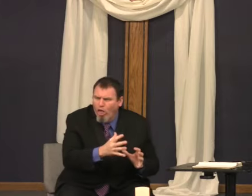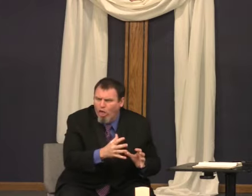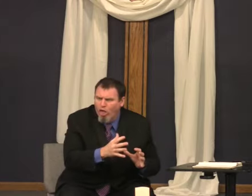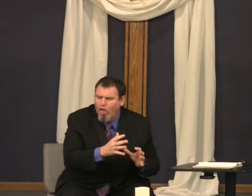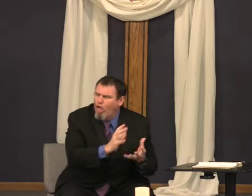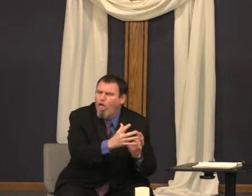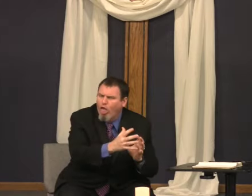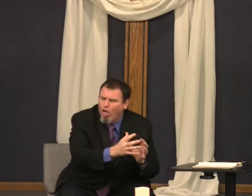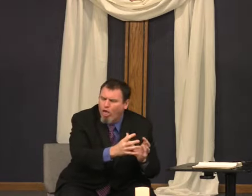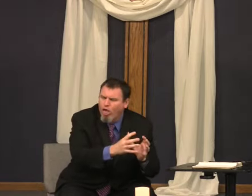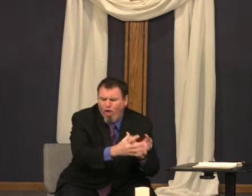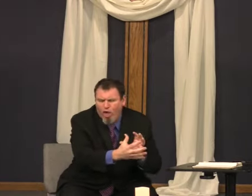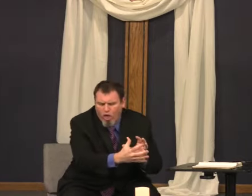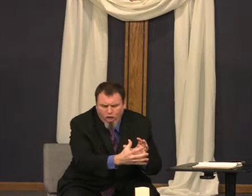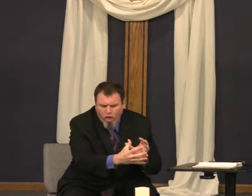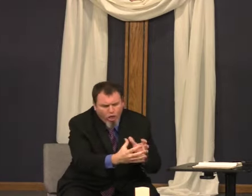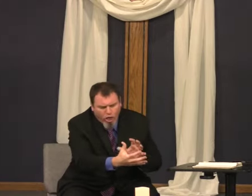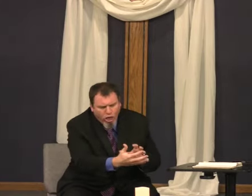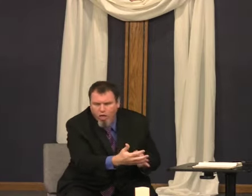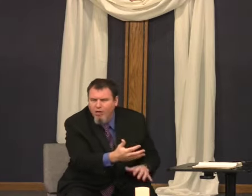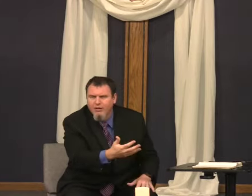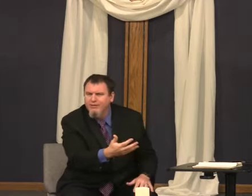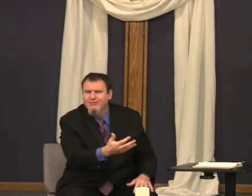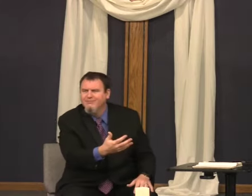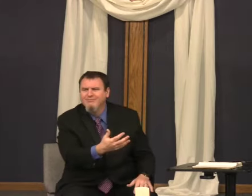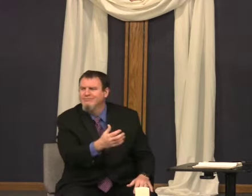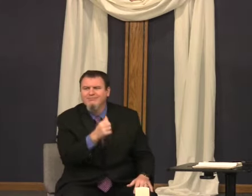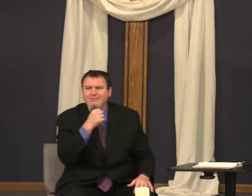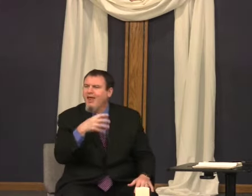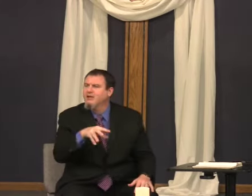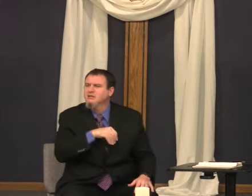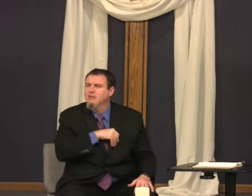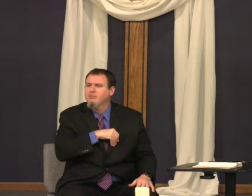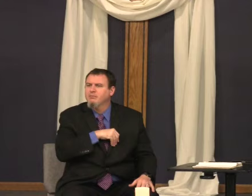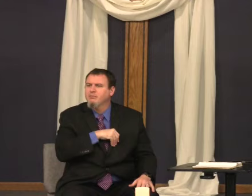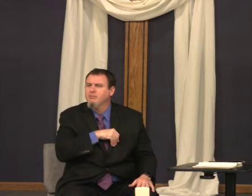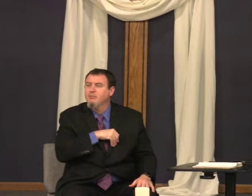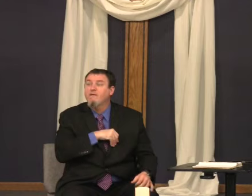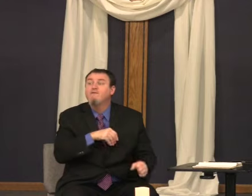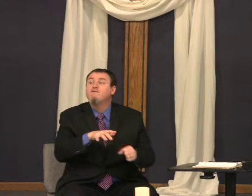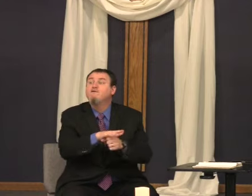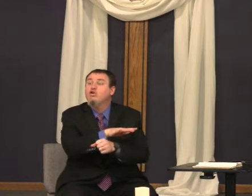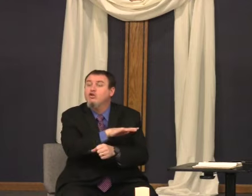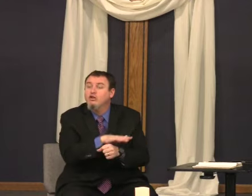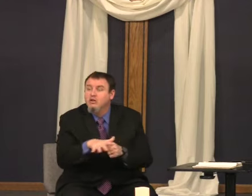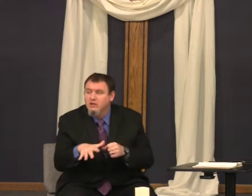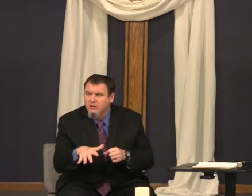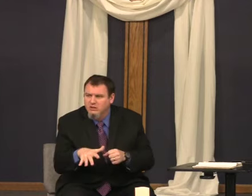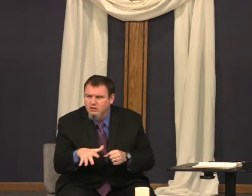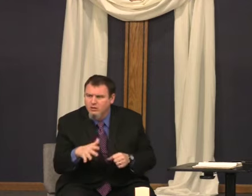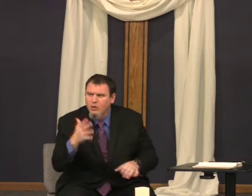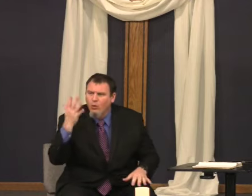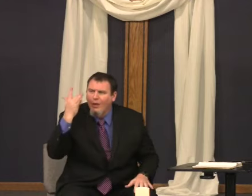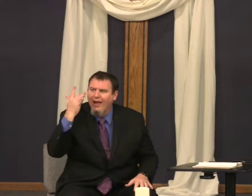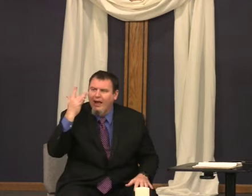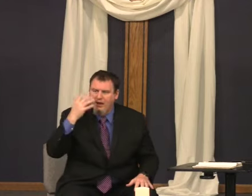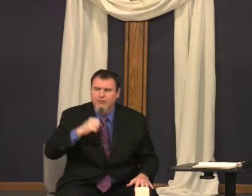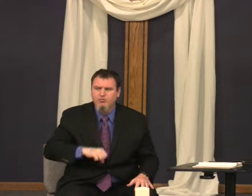free. Oh, wait, that's confusing. Now they're confused. They don't accept that completely.